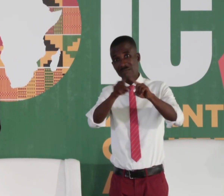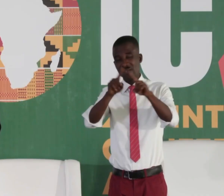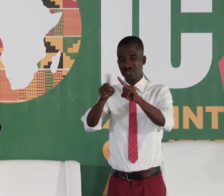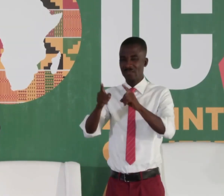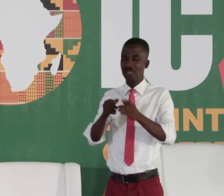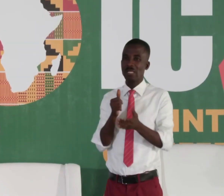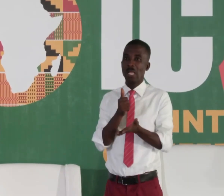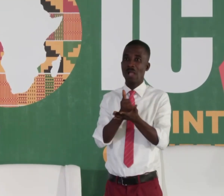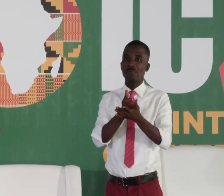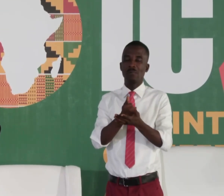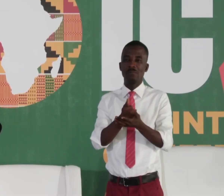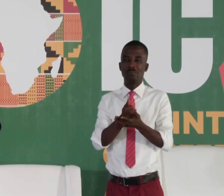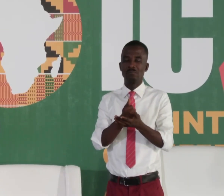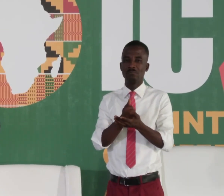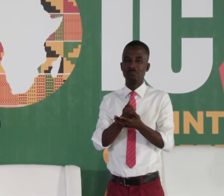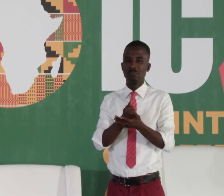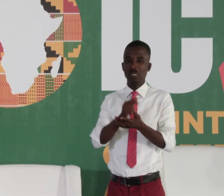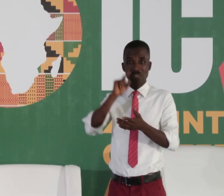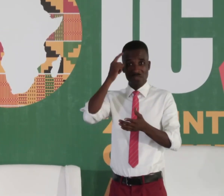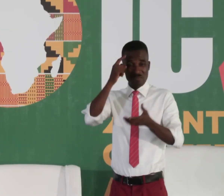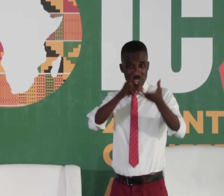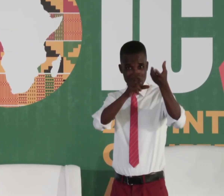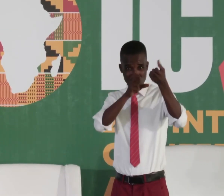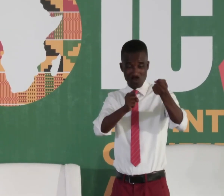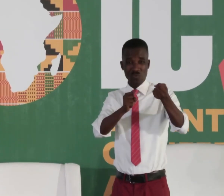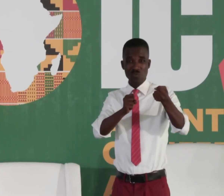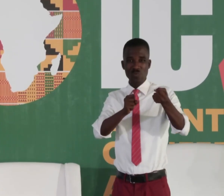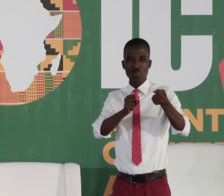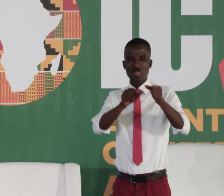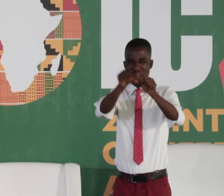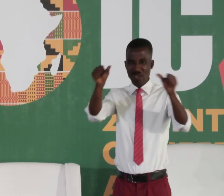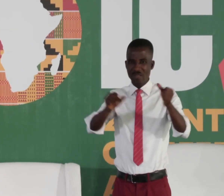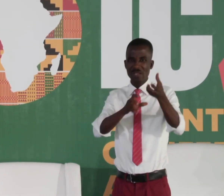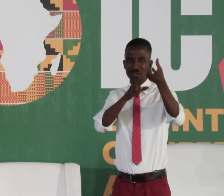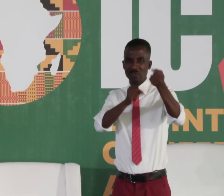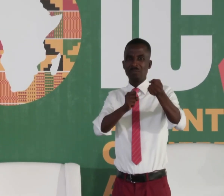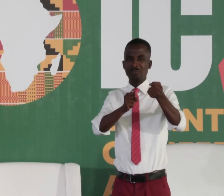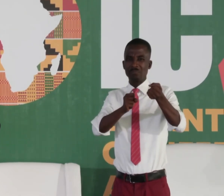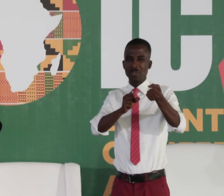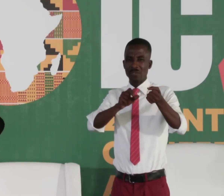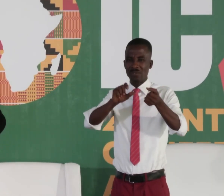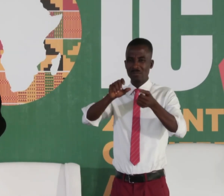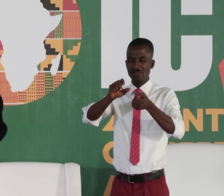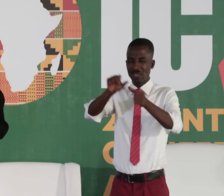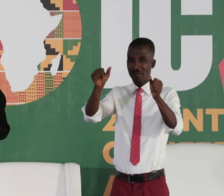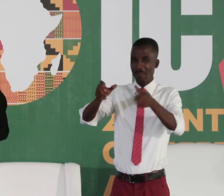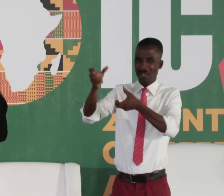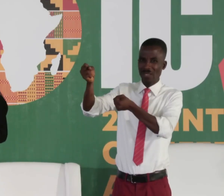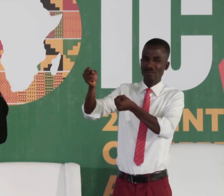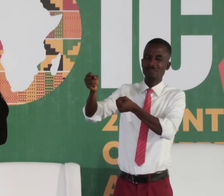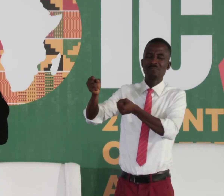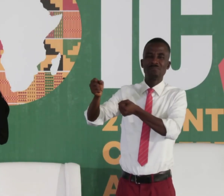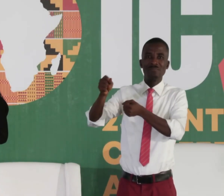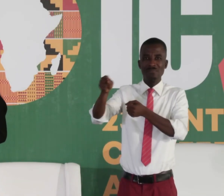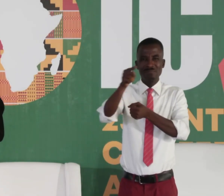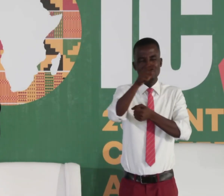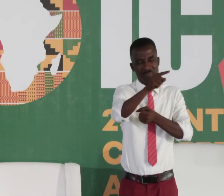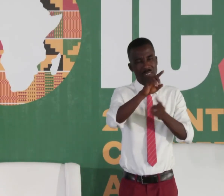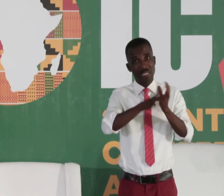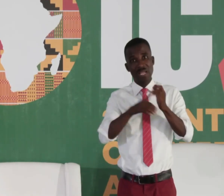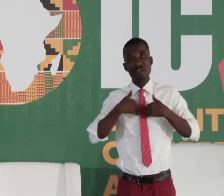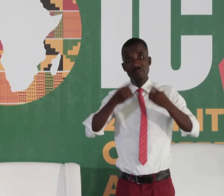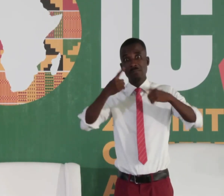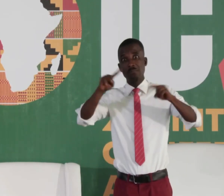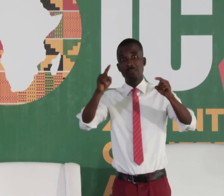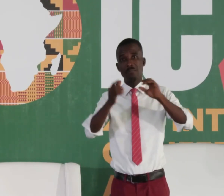build public trust, and it will also make the community to own their innovation and ensure that it's successful. What